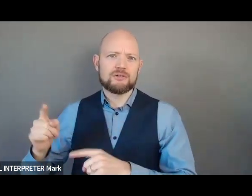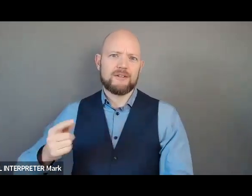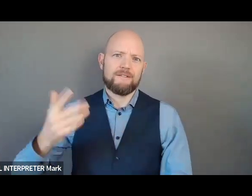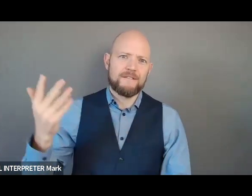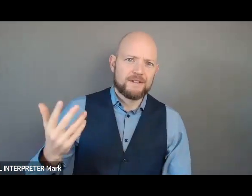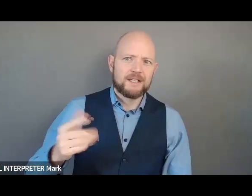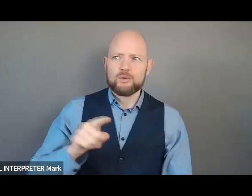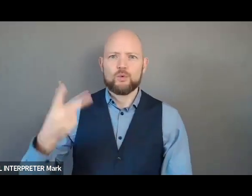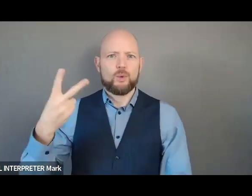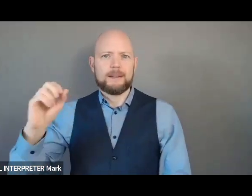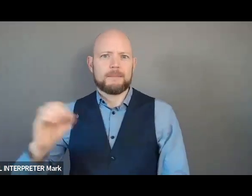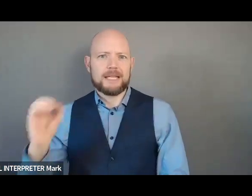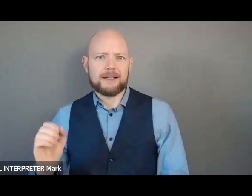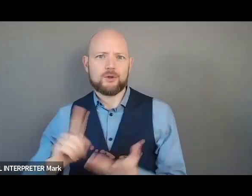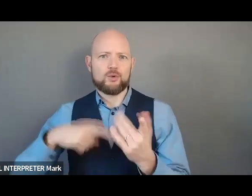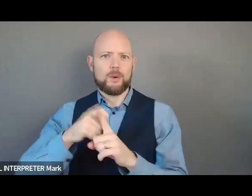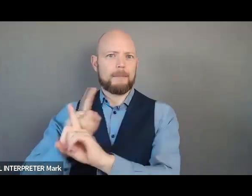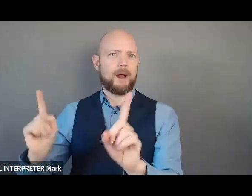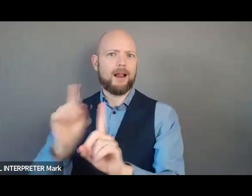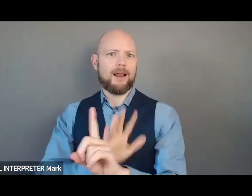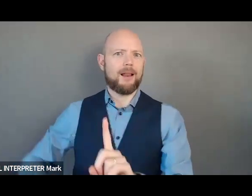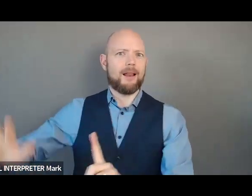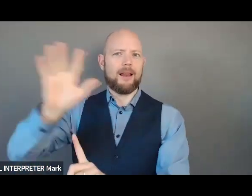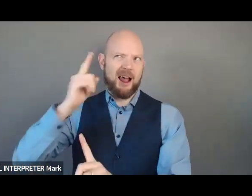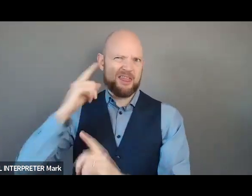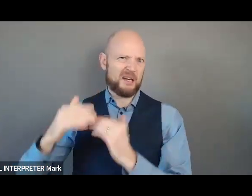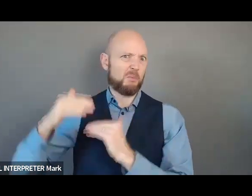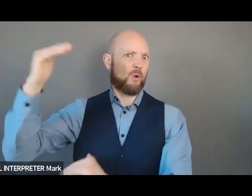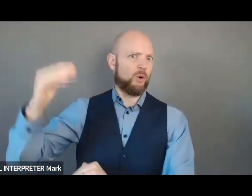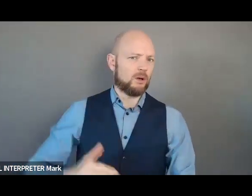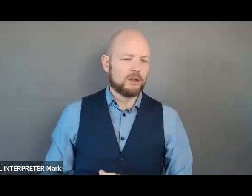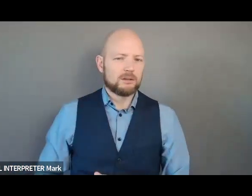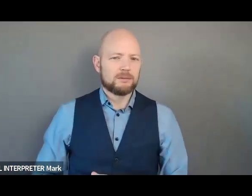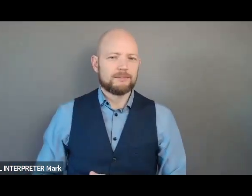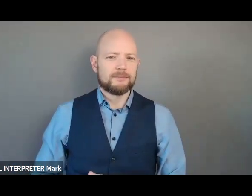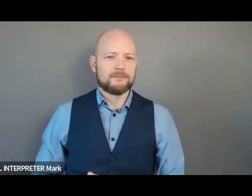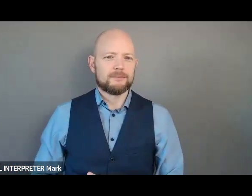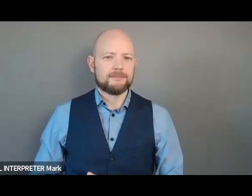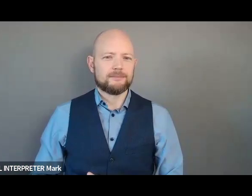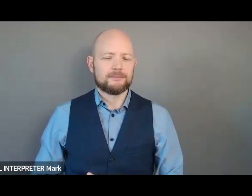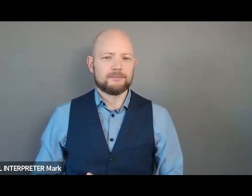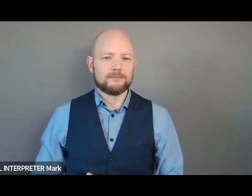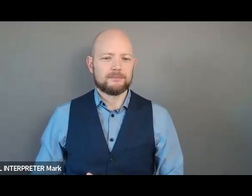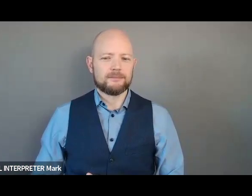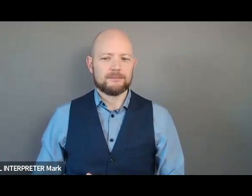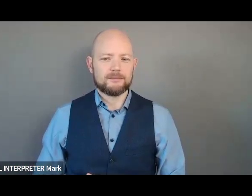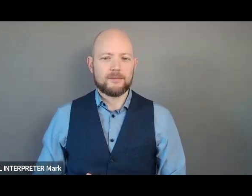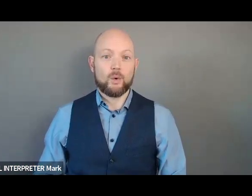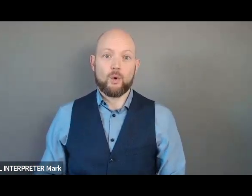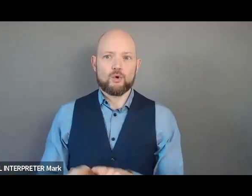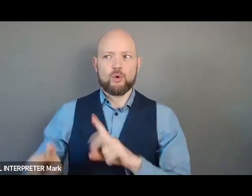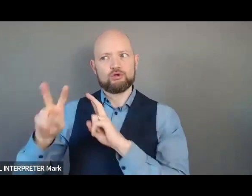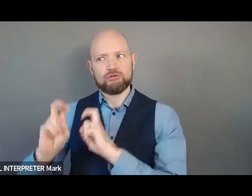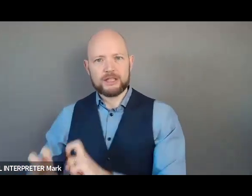20% of the population, and I would suspect that's significantly higher in both the researcher and archivist